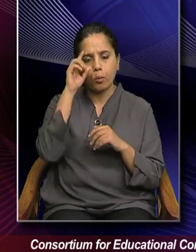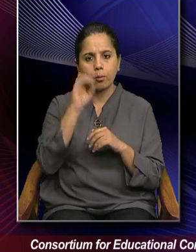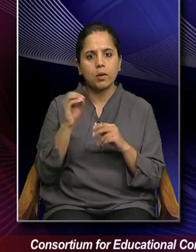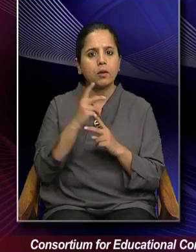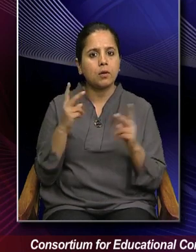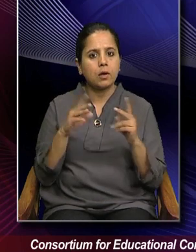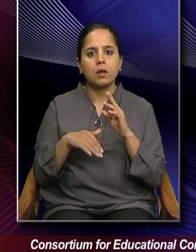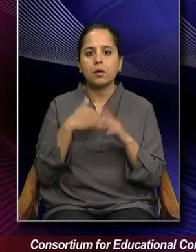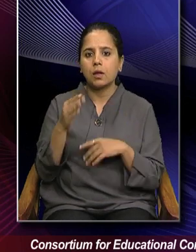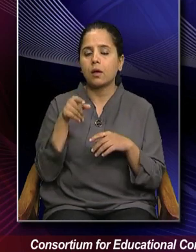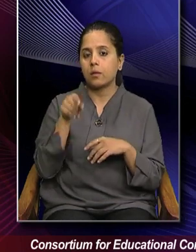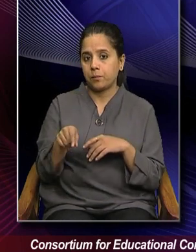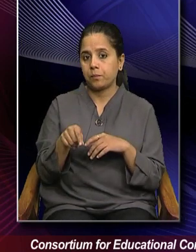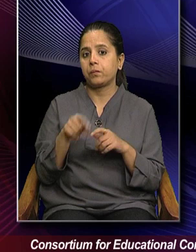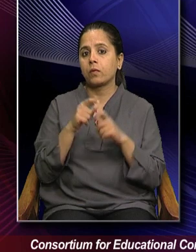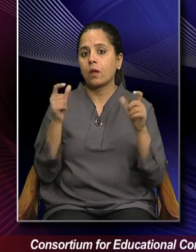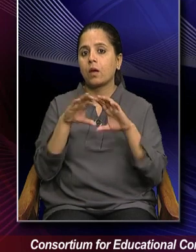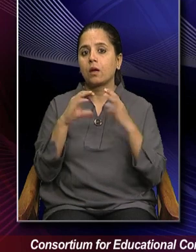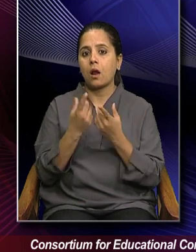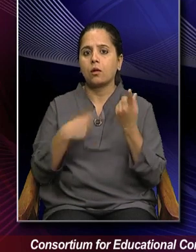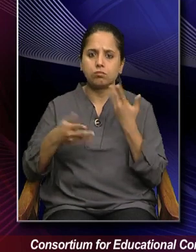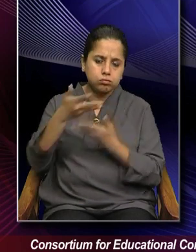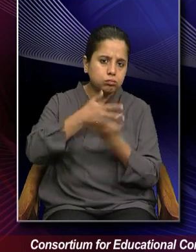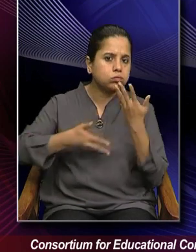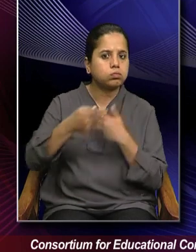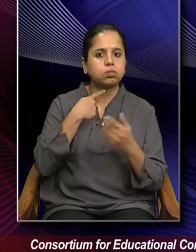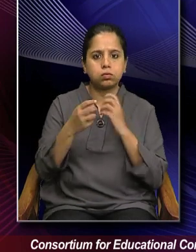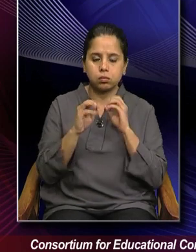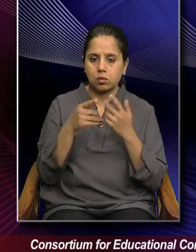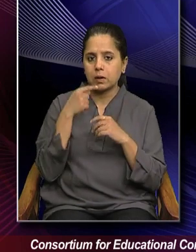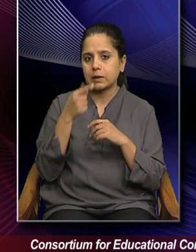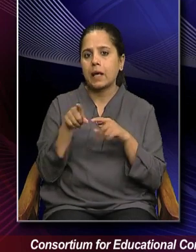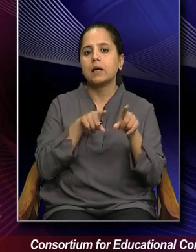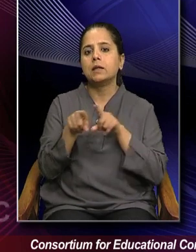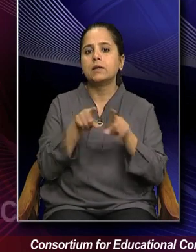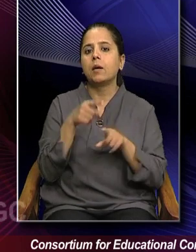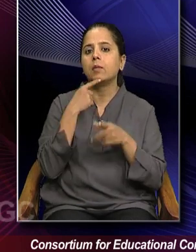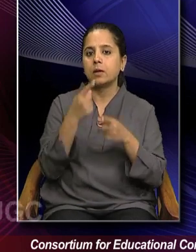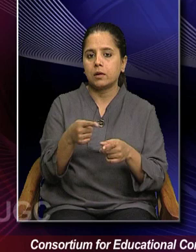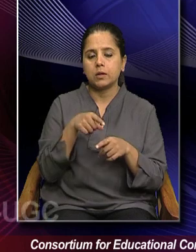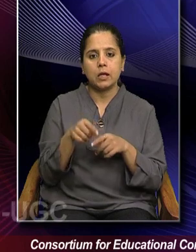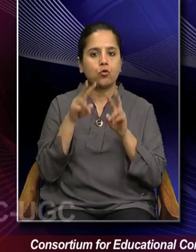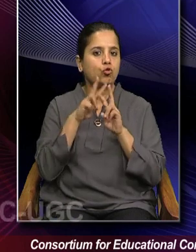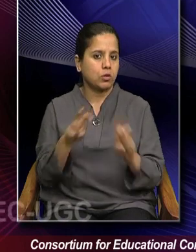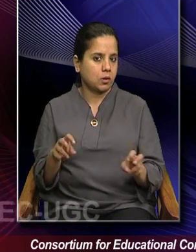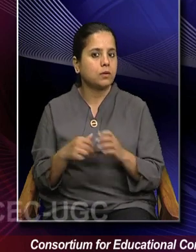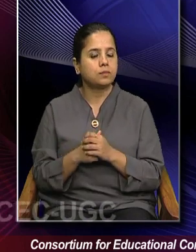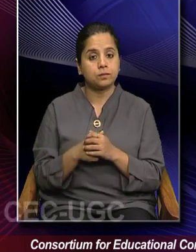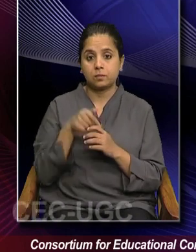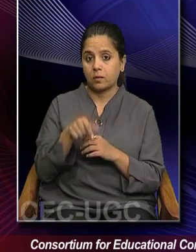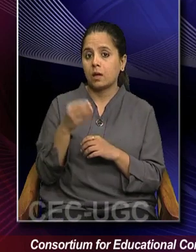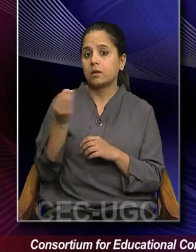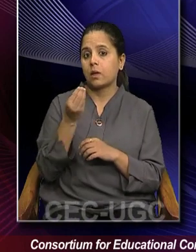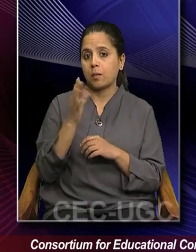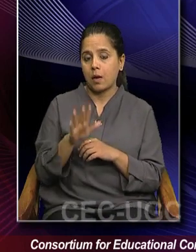and then join a larger classroom discussion citing the examples and the research. There are